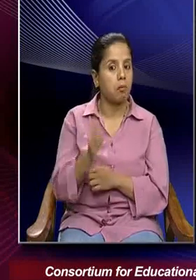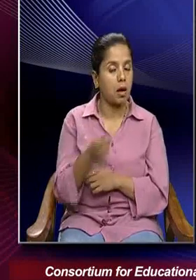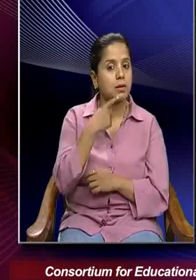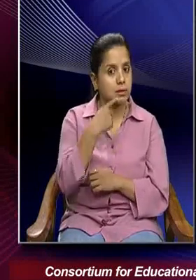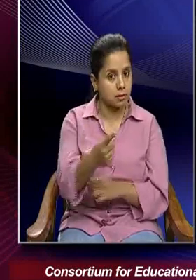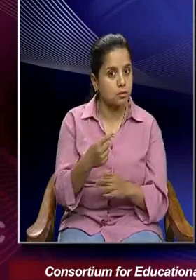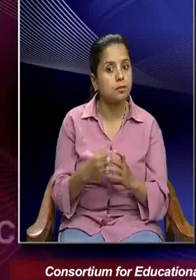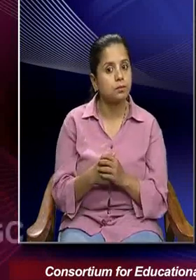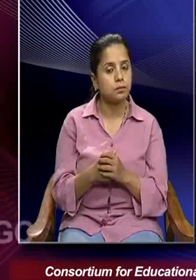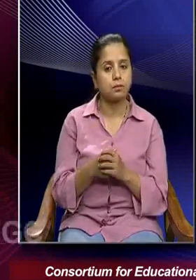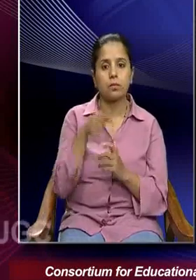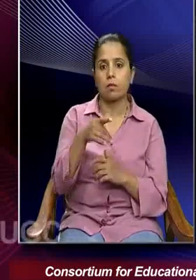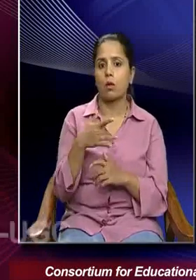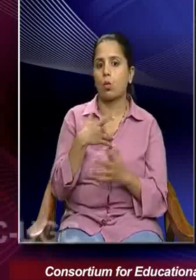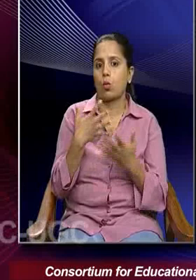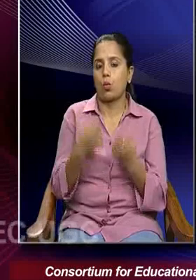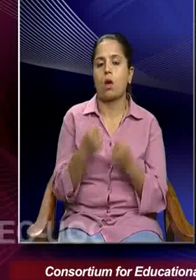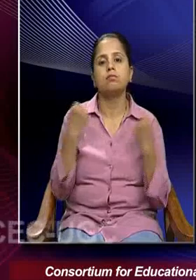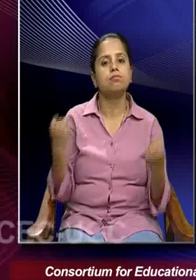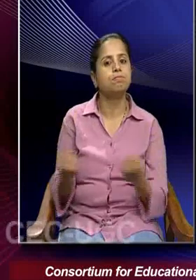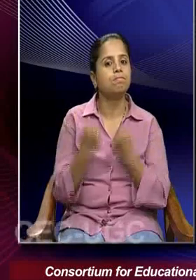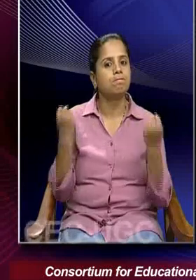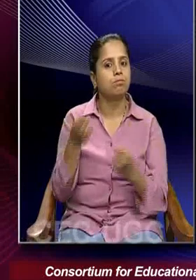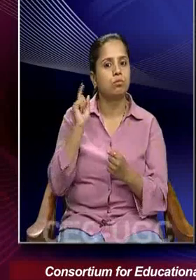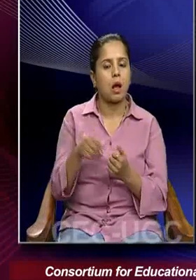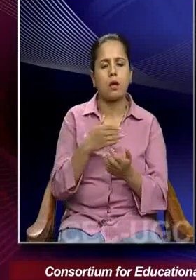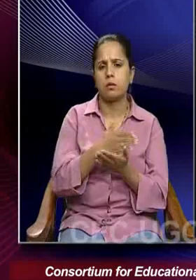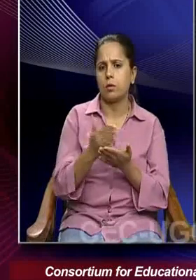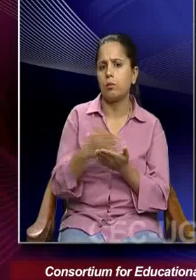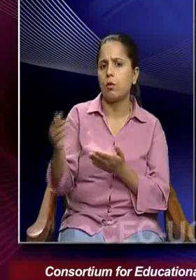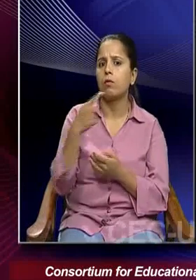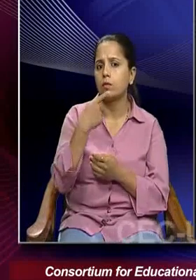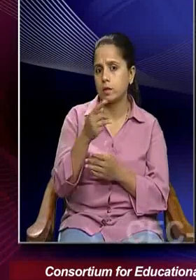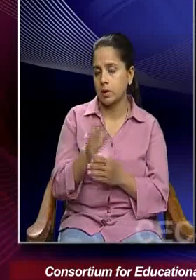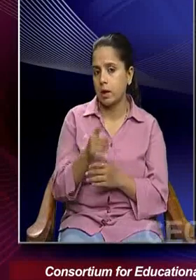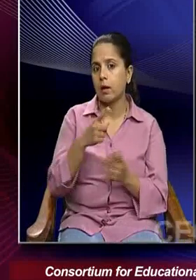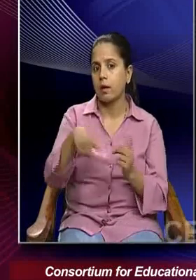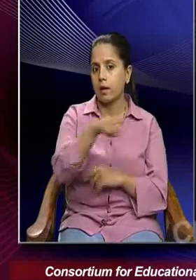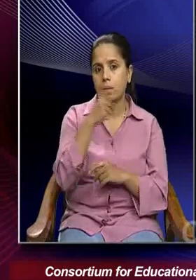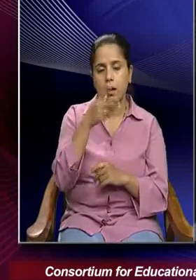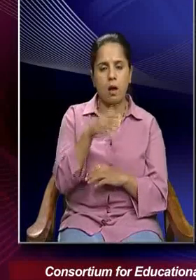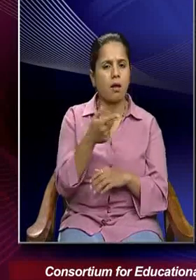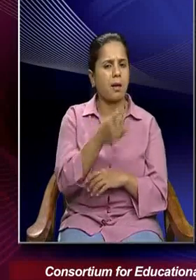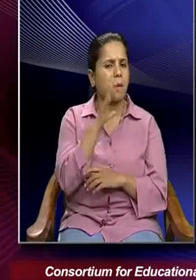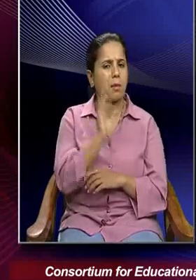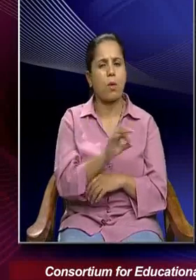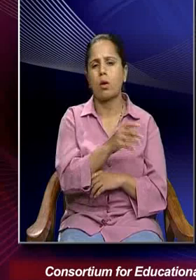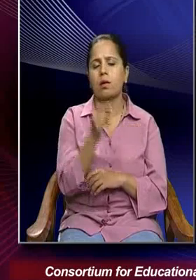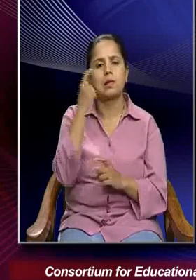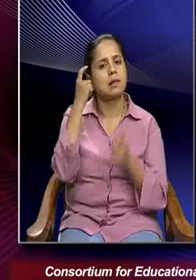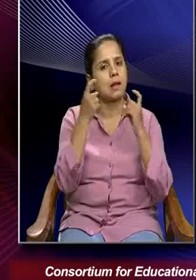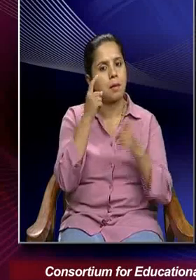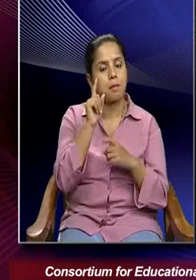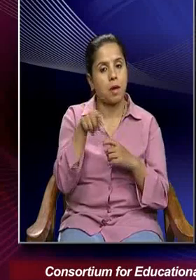a willingful effort to remove these irrelevant thoughts. But